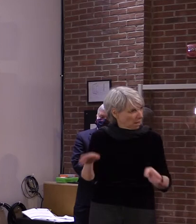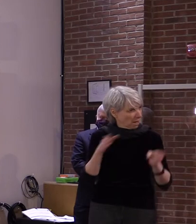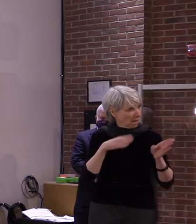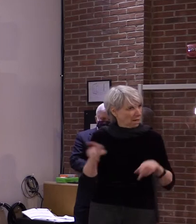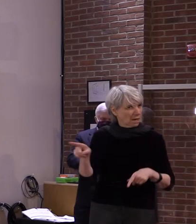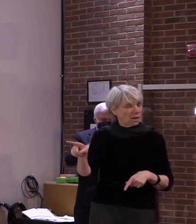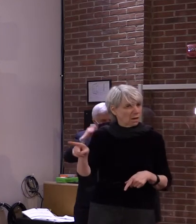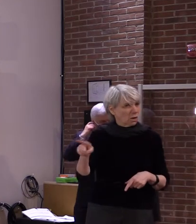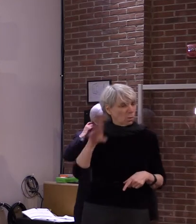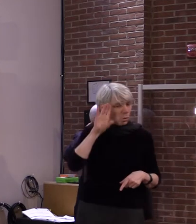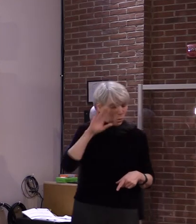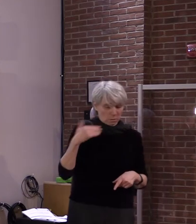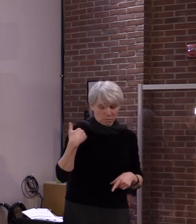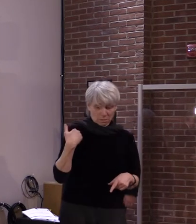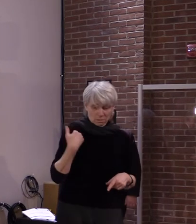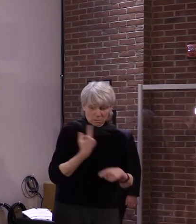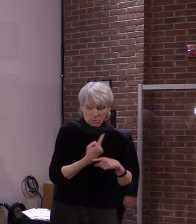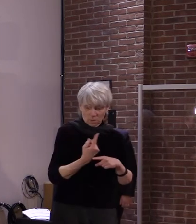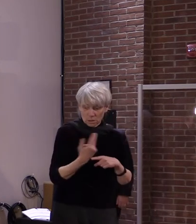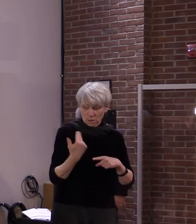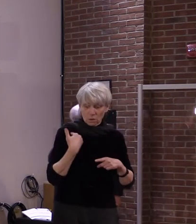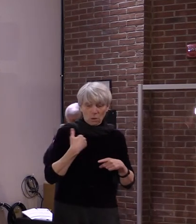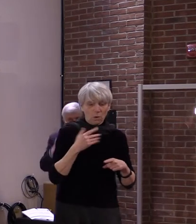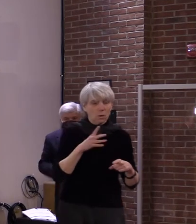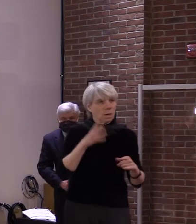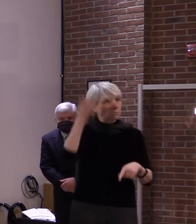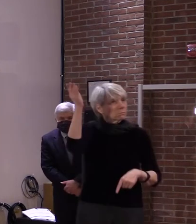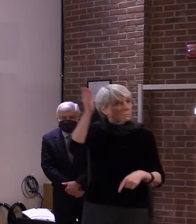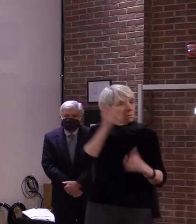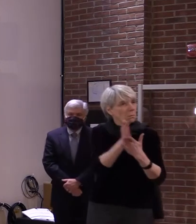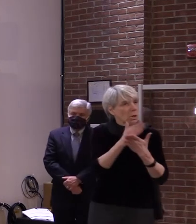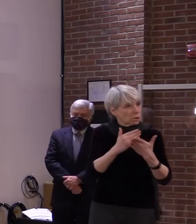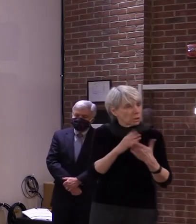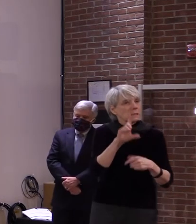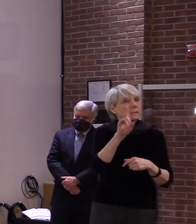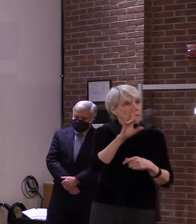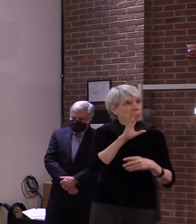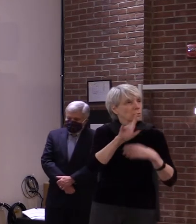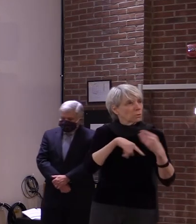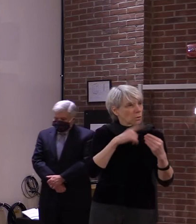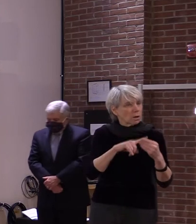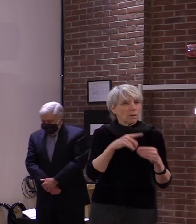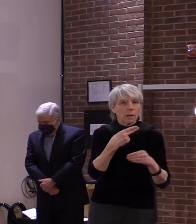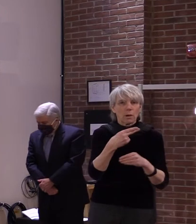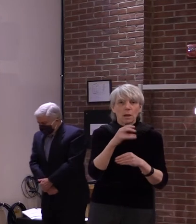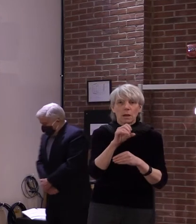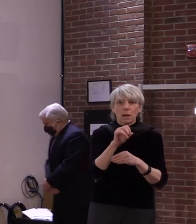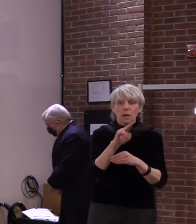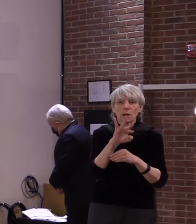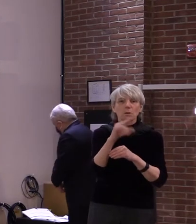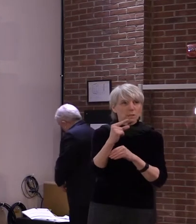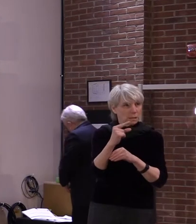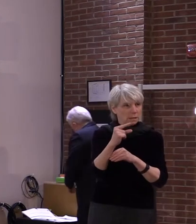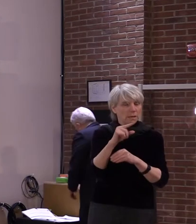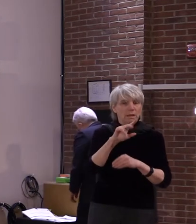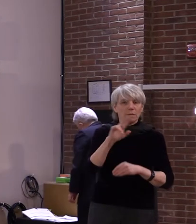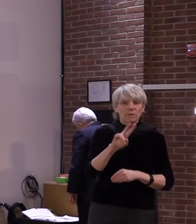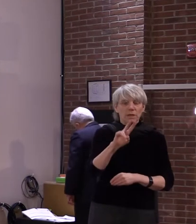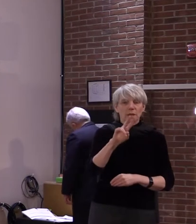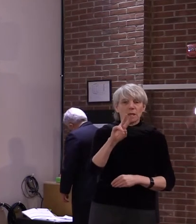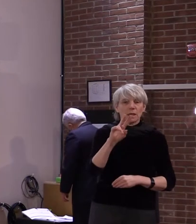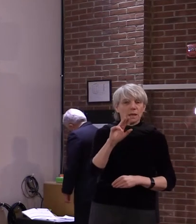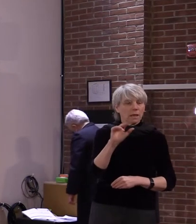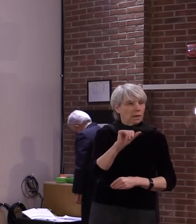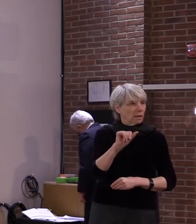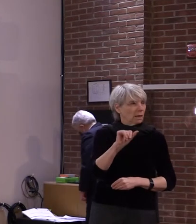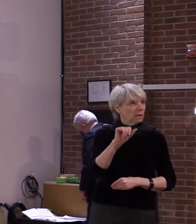address i addressed a lot of the issues in terms of housing we put more money to the vacb about 20